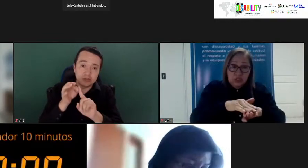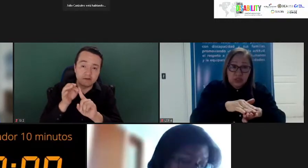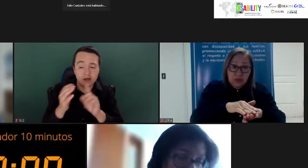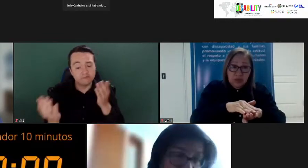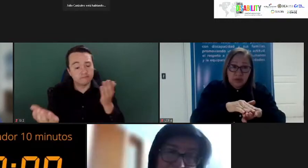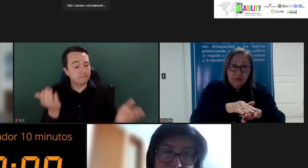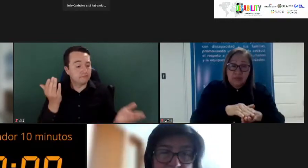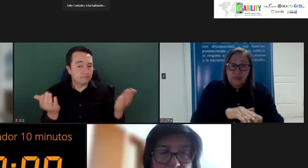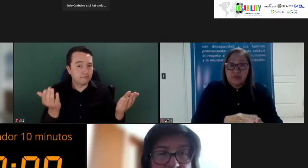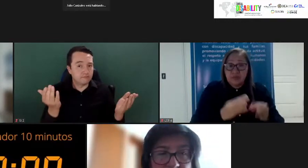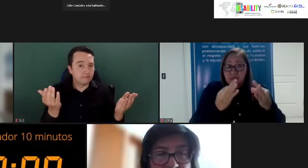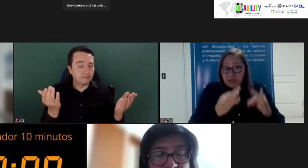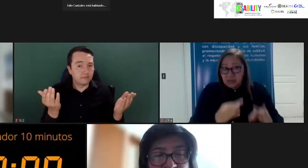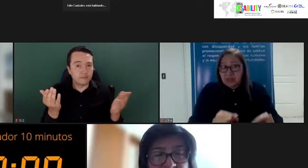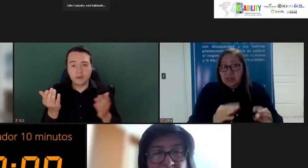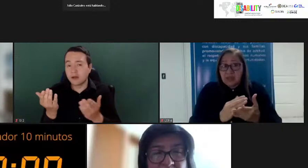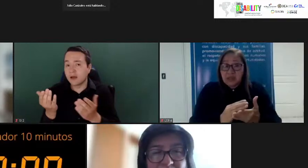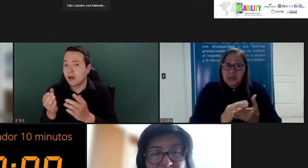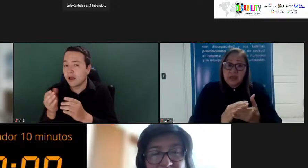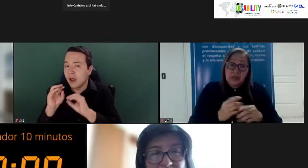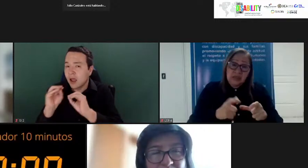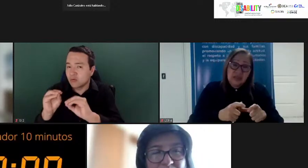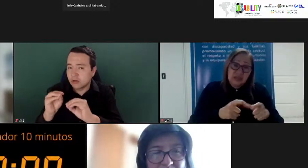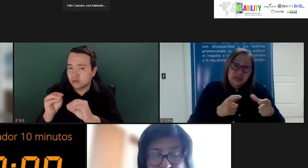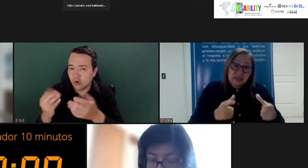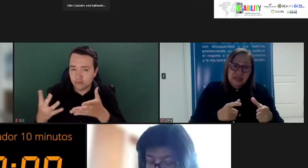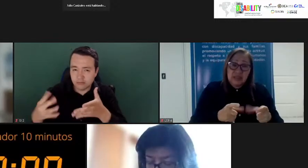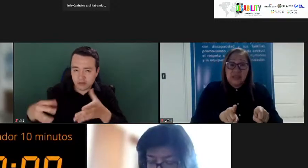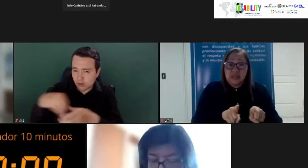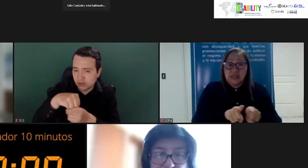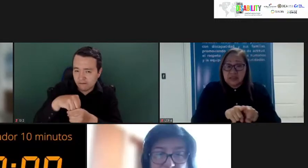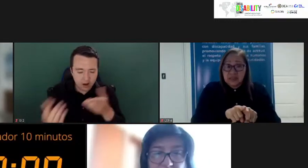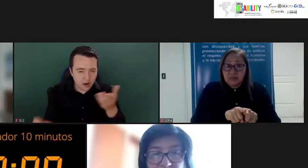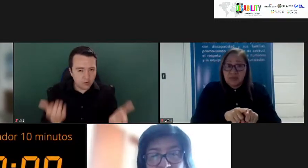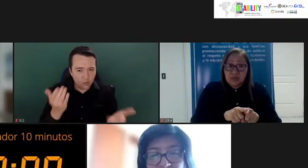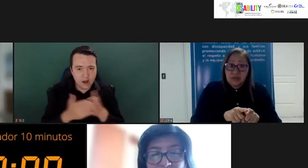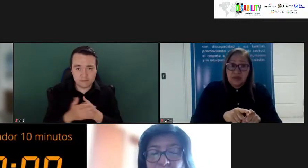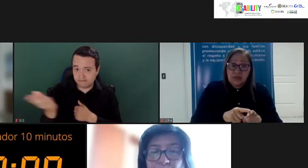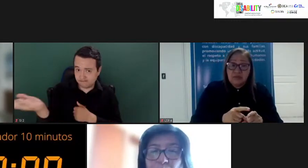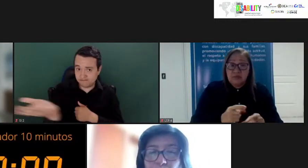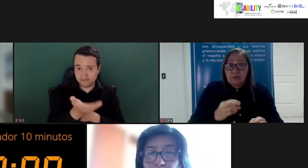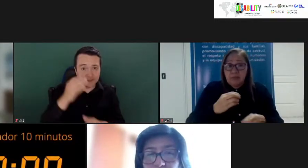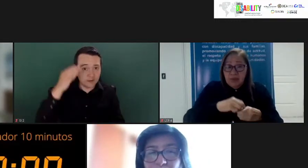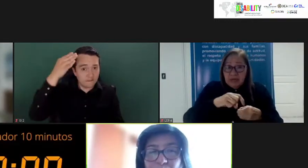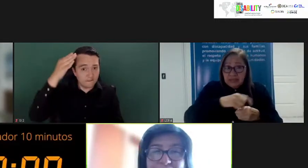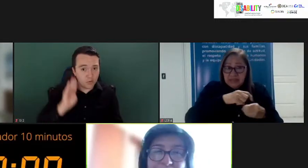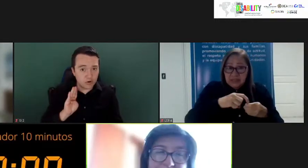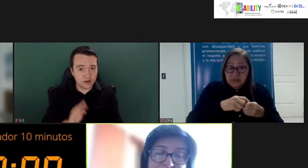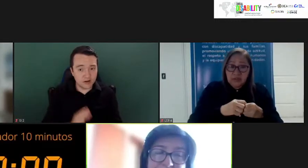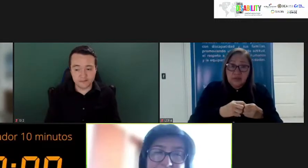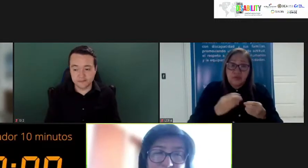inclusive education versus specialized education carry on